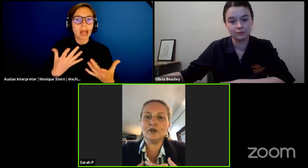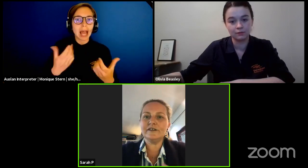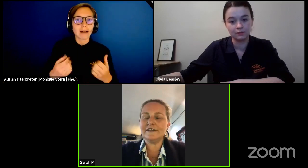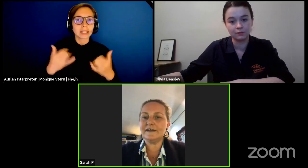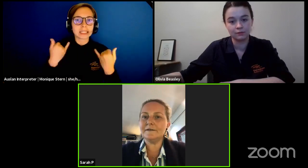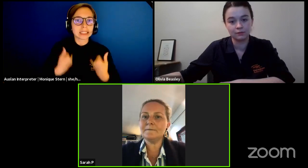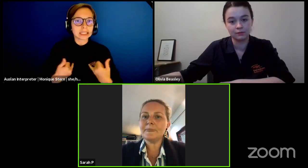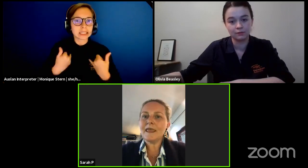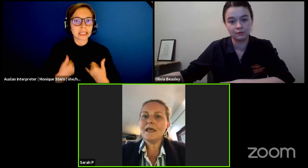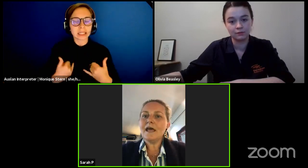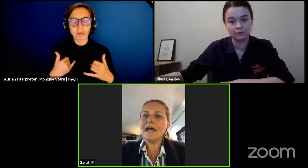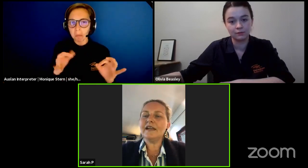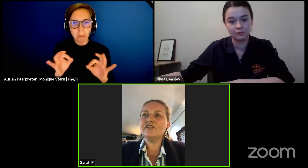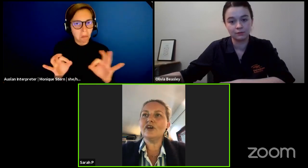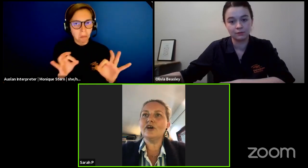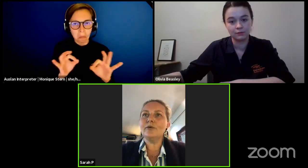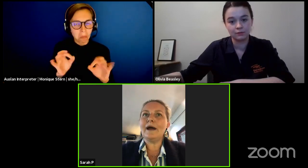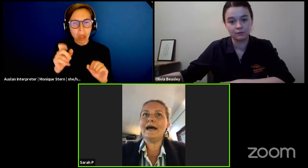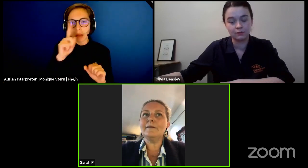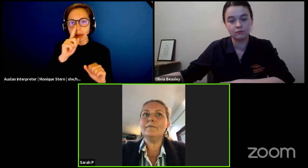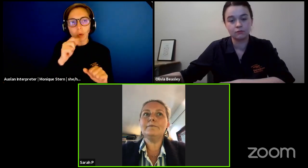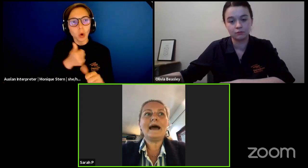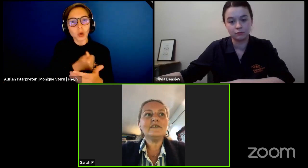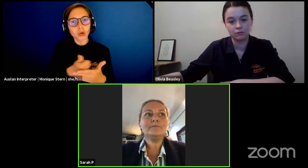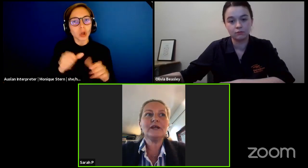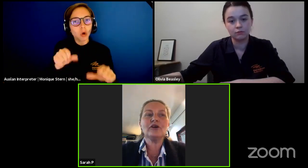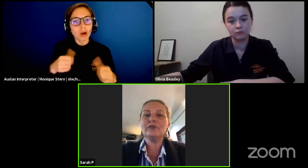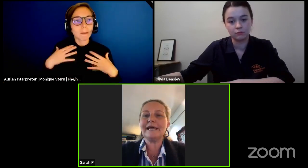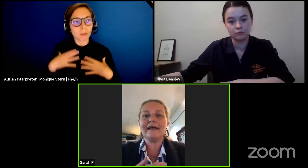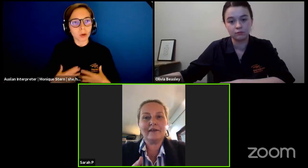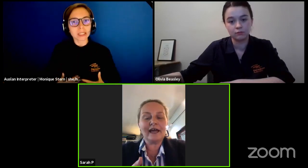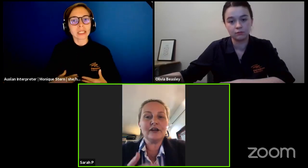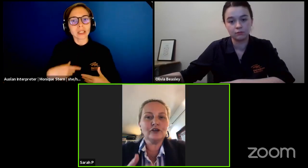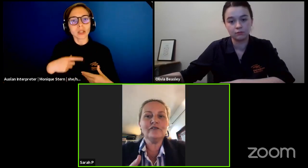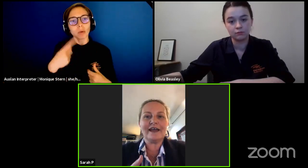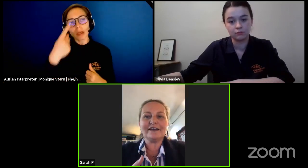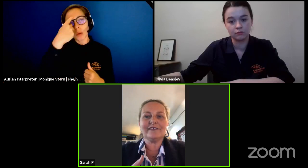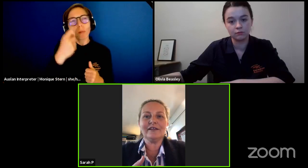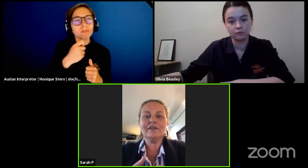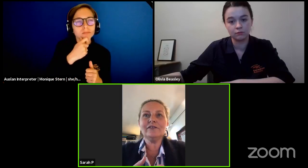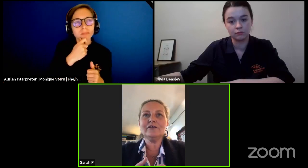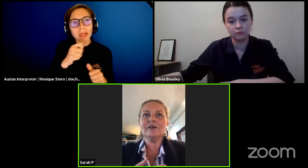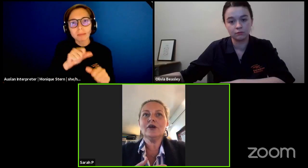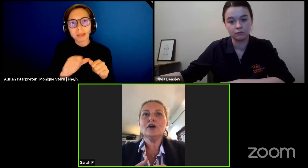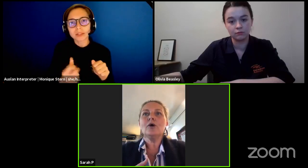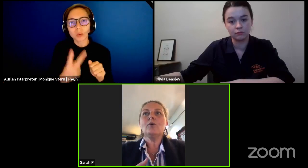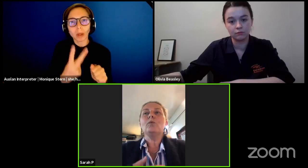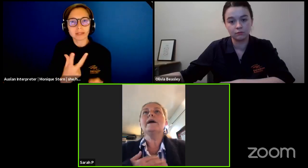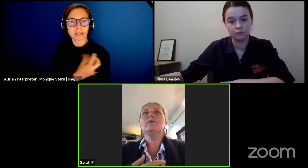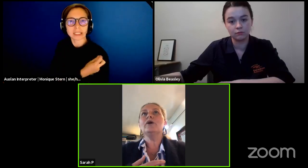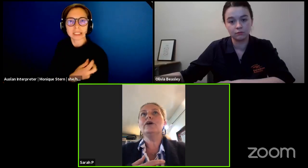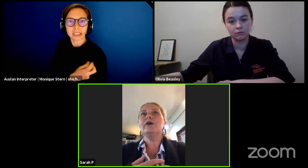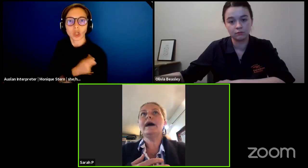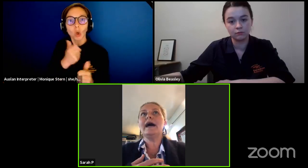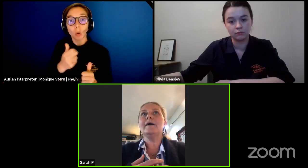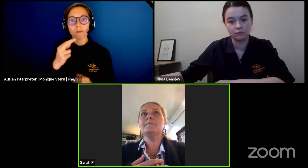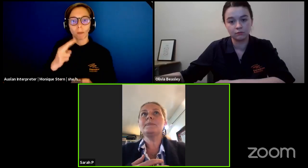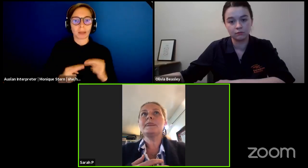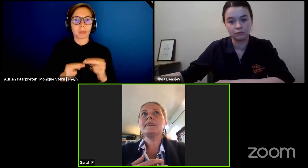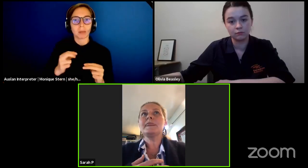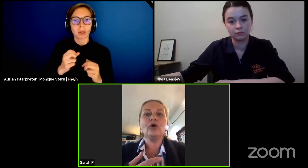their immunity. And so, but because they are new vaccines, we